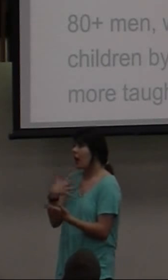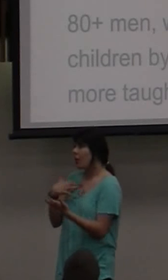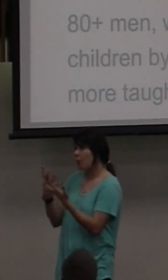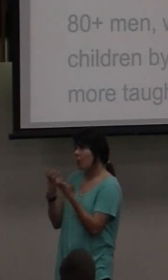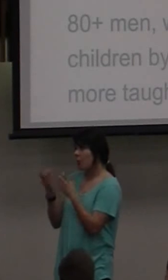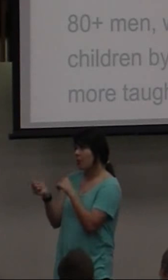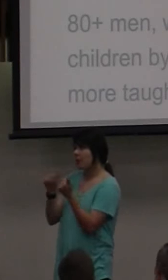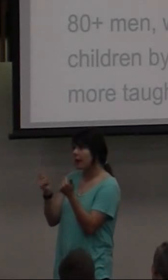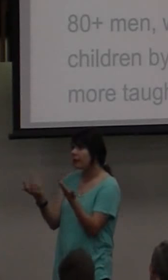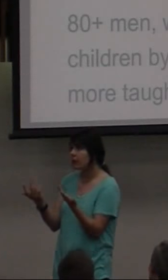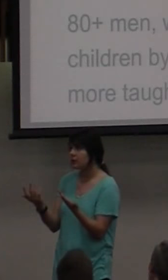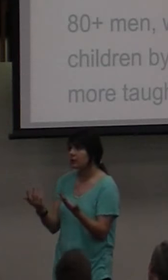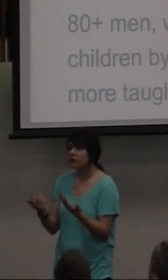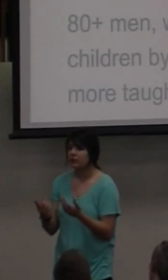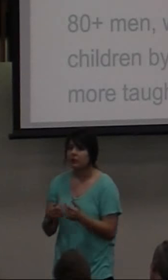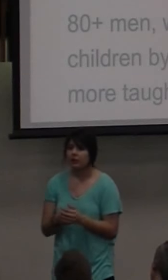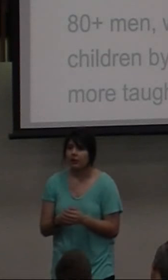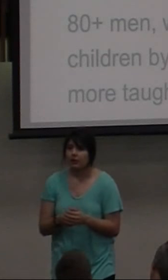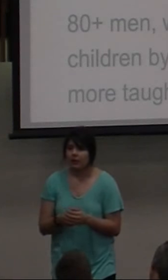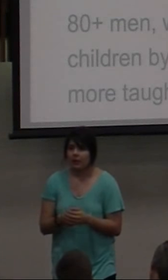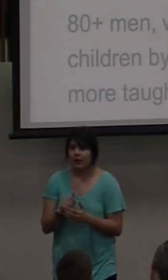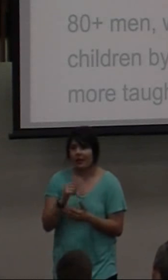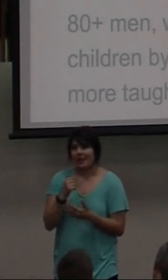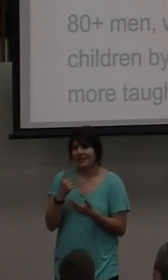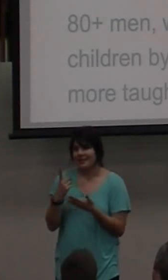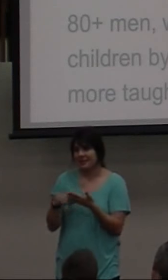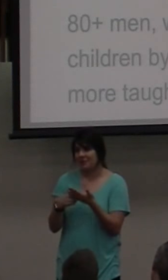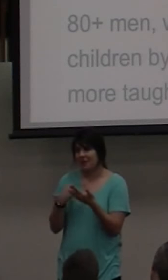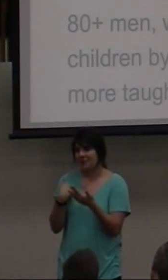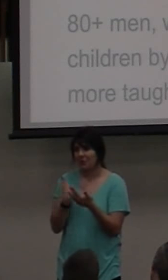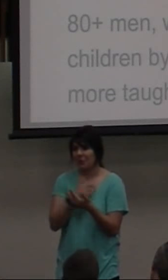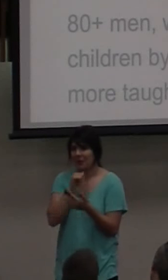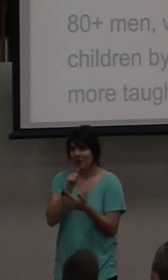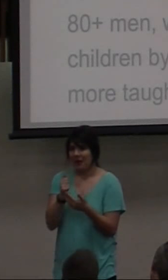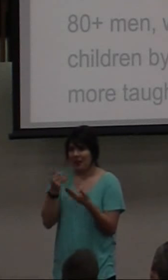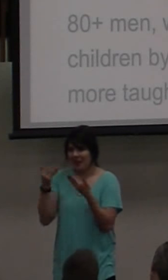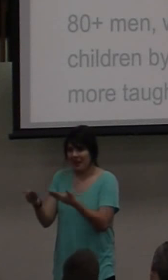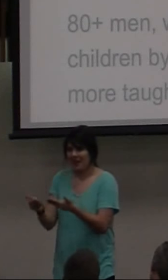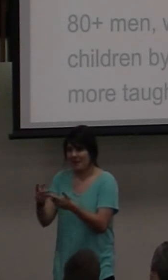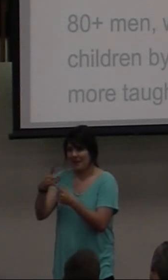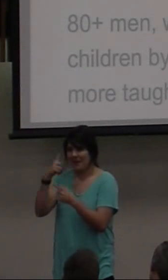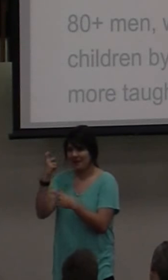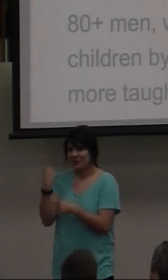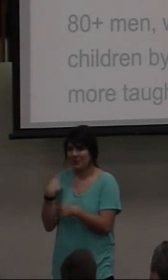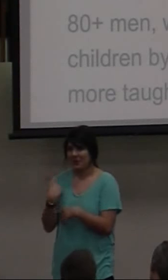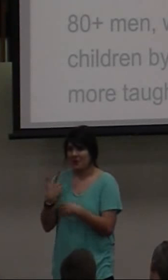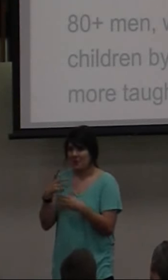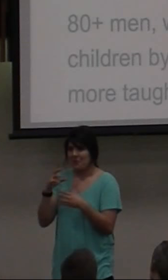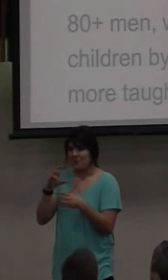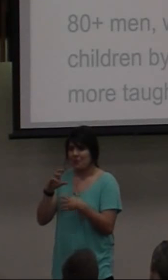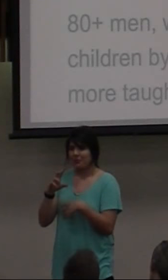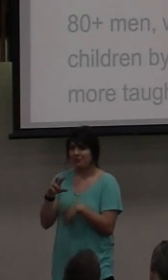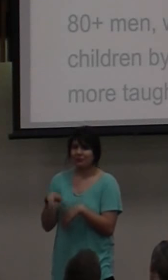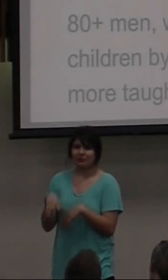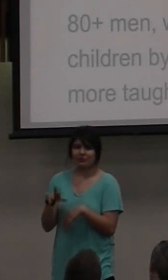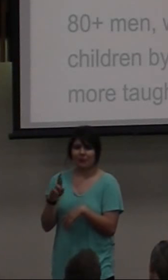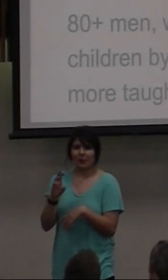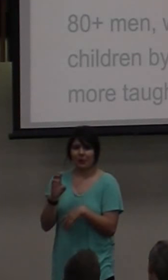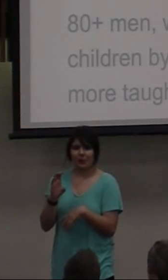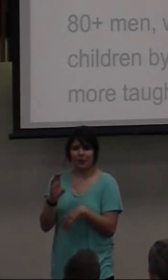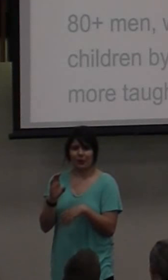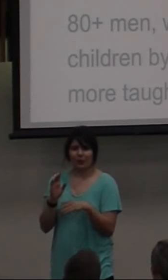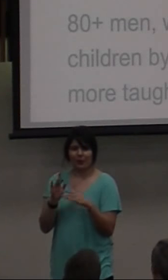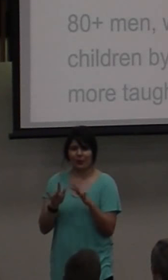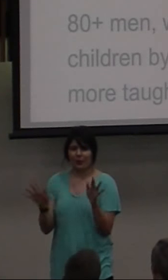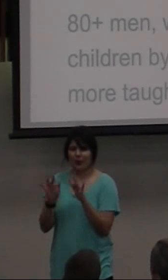baptized. And we're not there because you record the programs in advance, but they don't realize that. So then